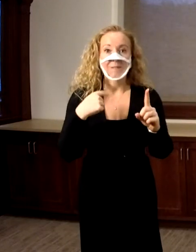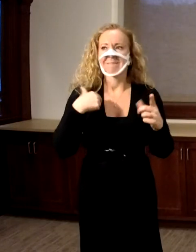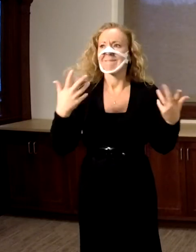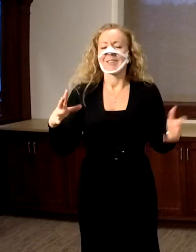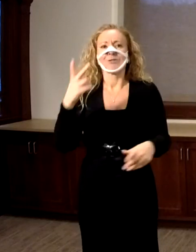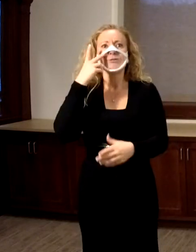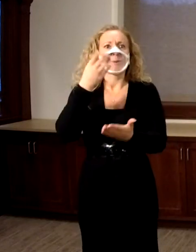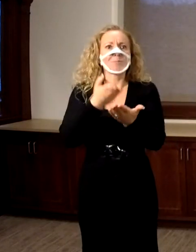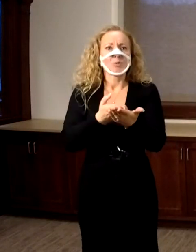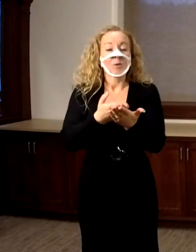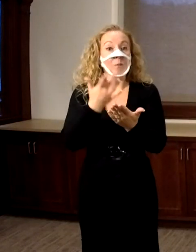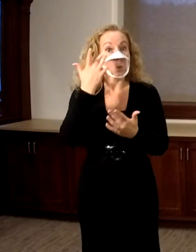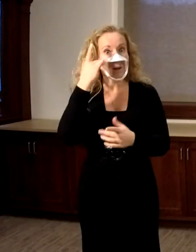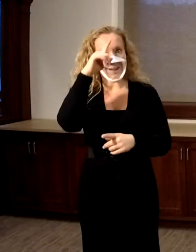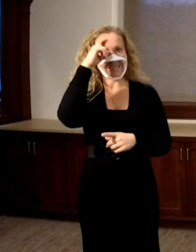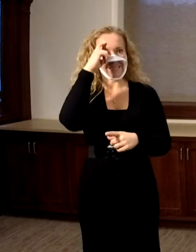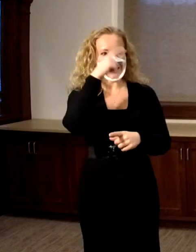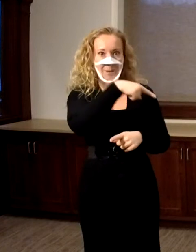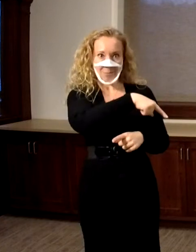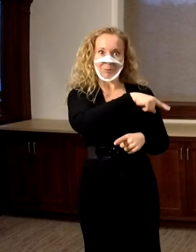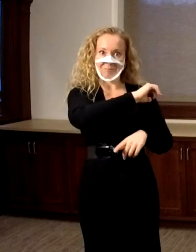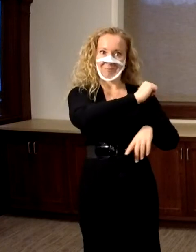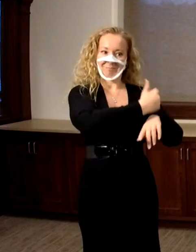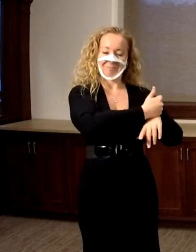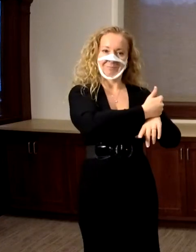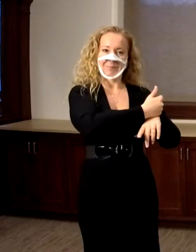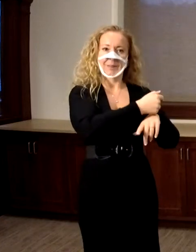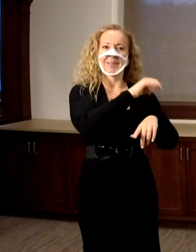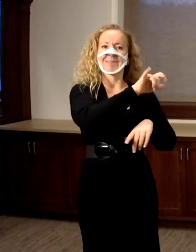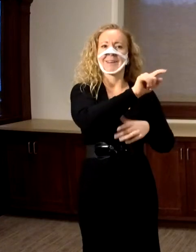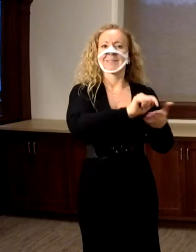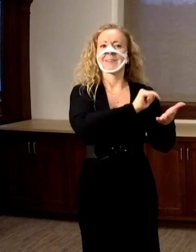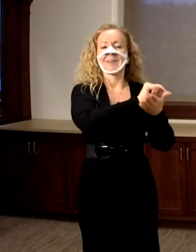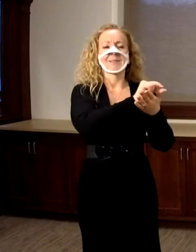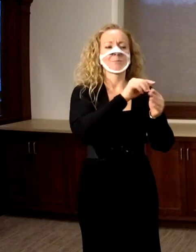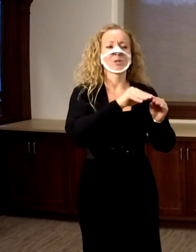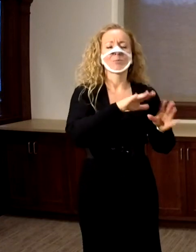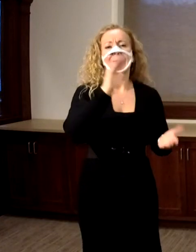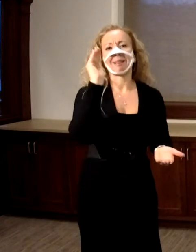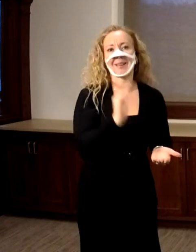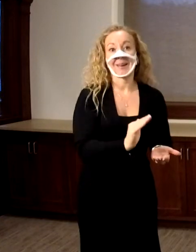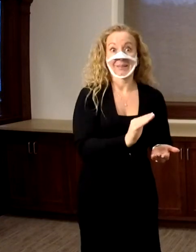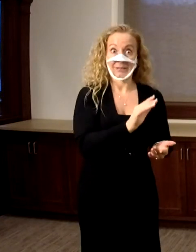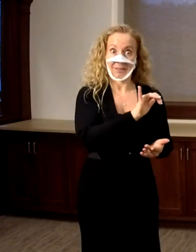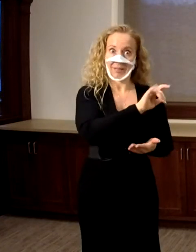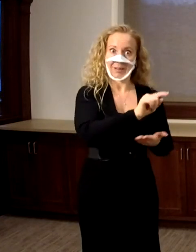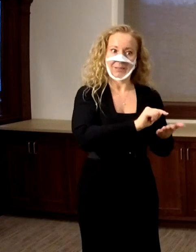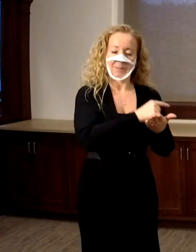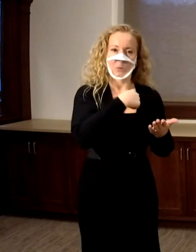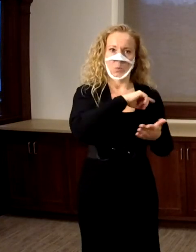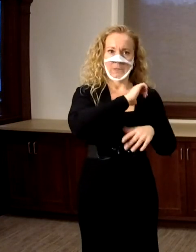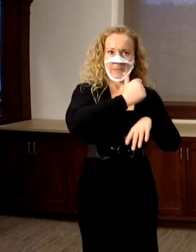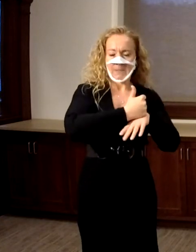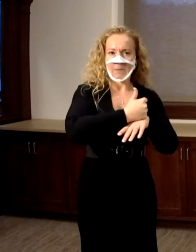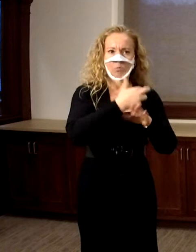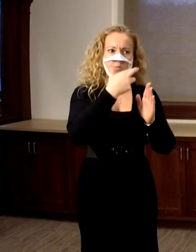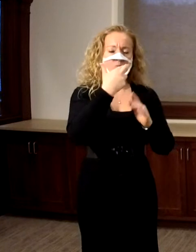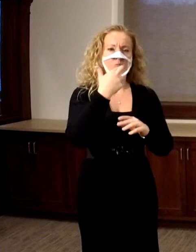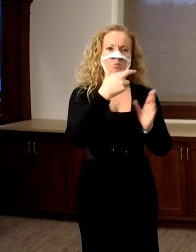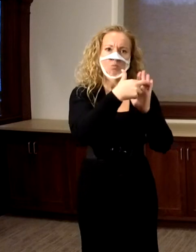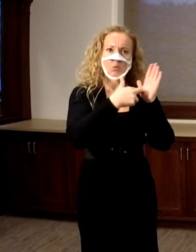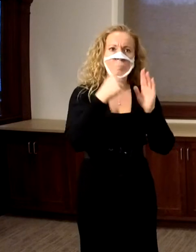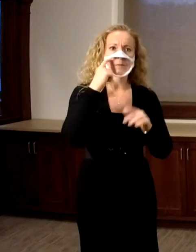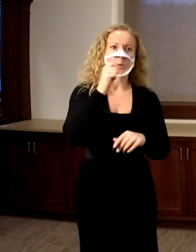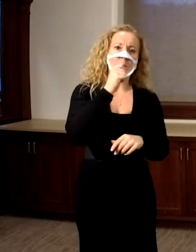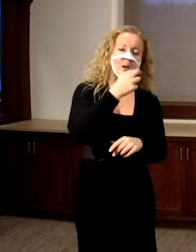We saw them work over the summer when the spread of the virus was much more localized, and we were able to reduce the spread with limits on bars and